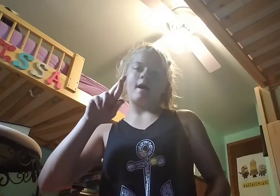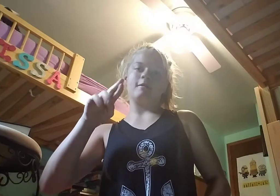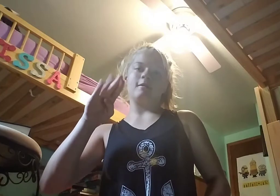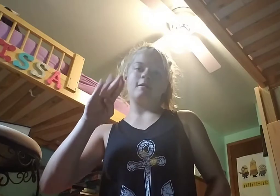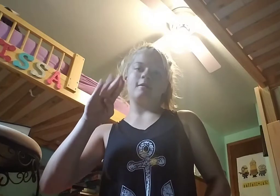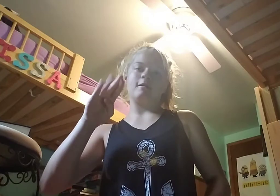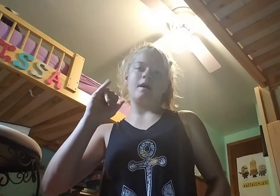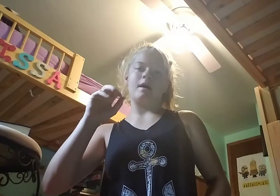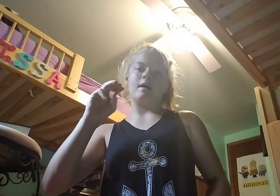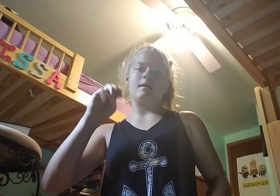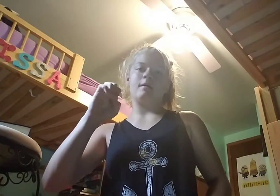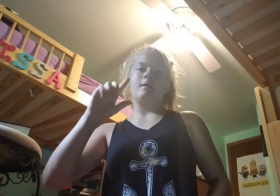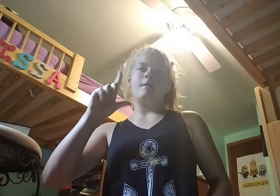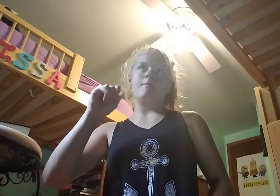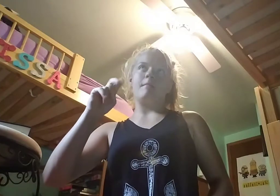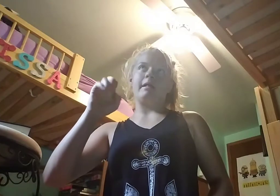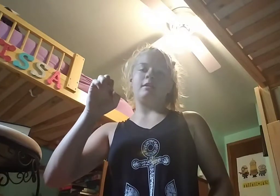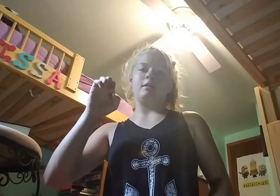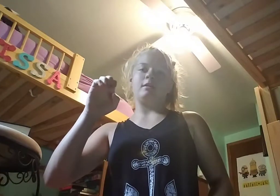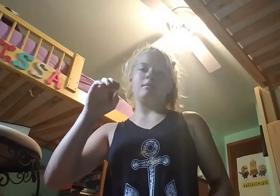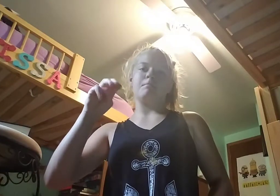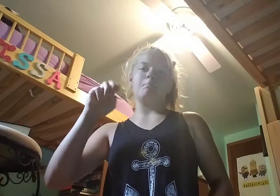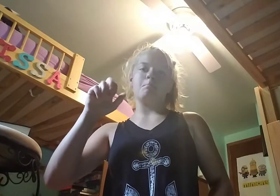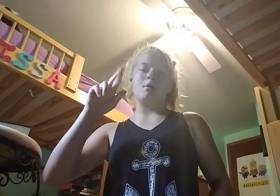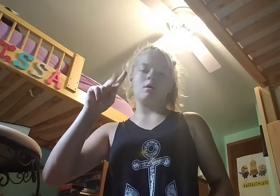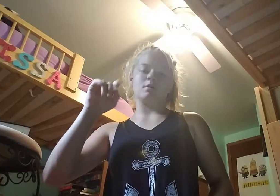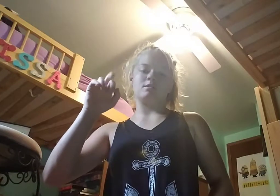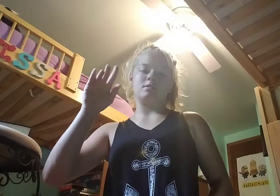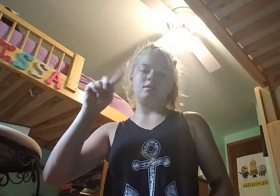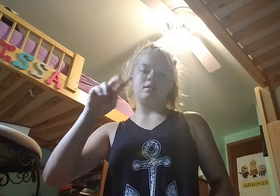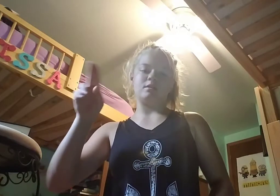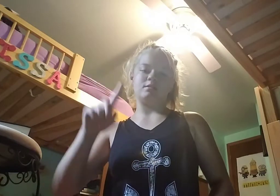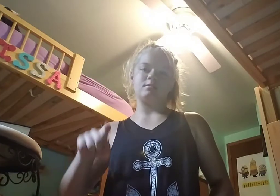Hatter by Melanie Martinez.